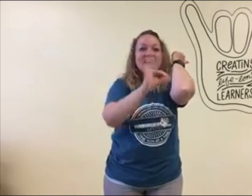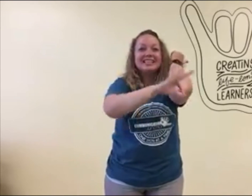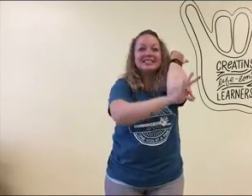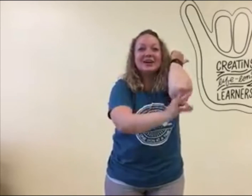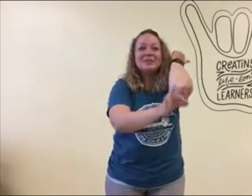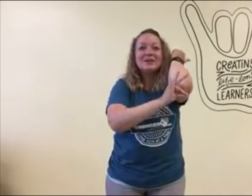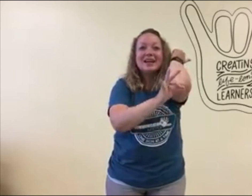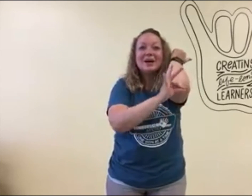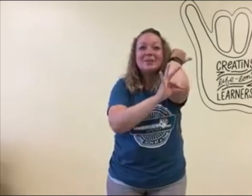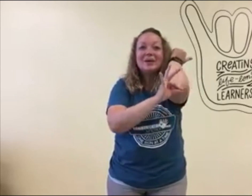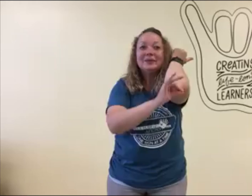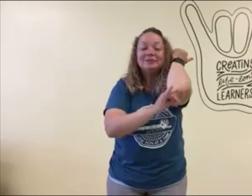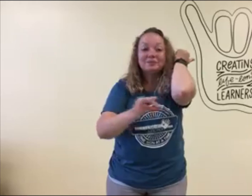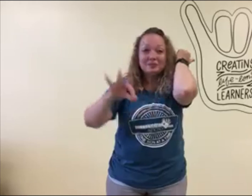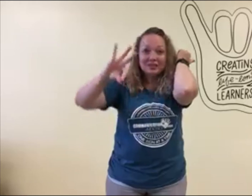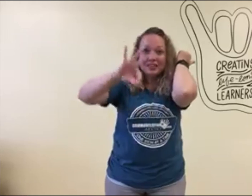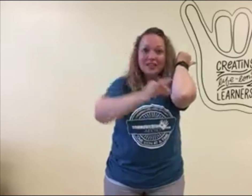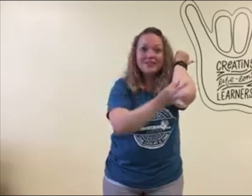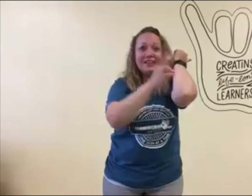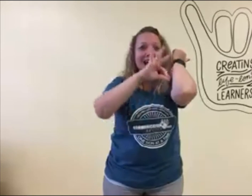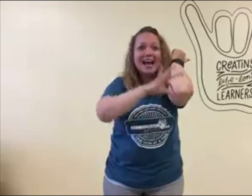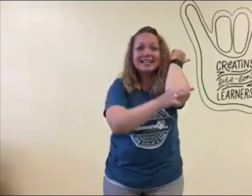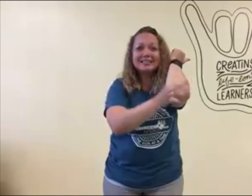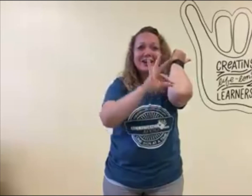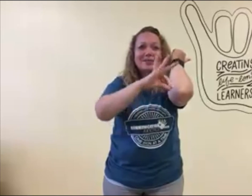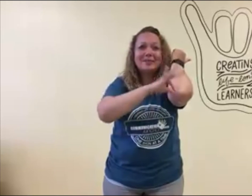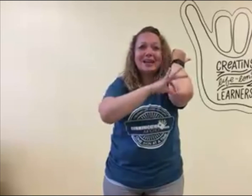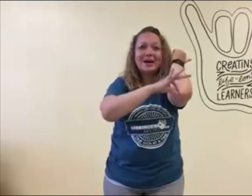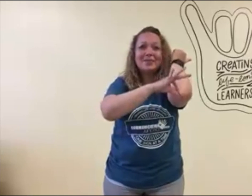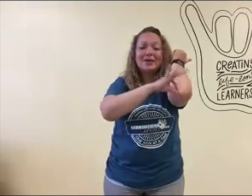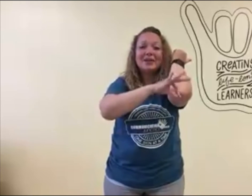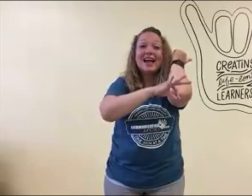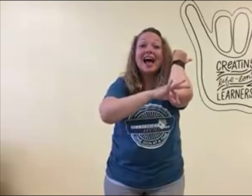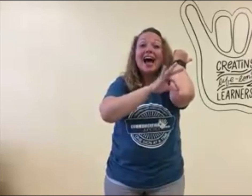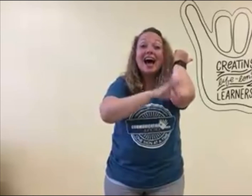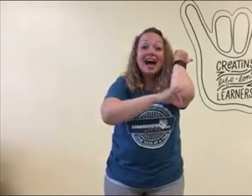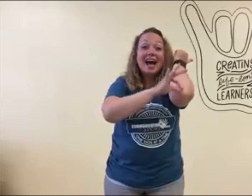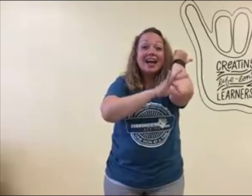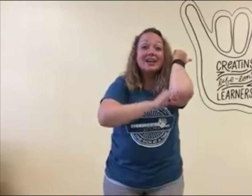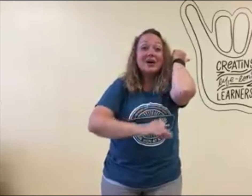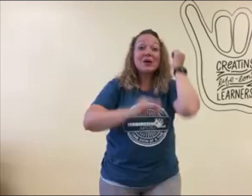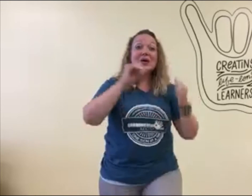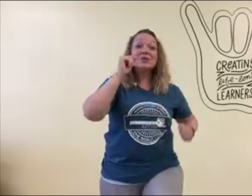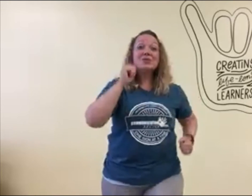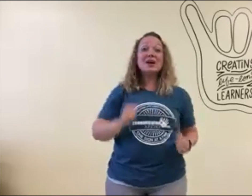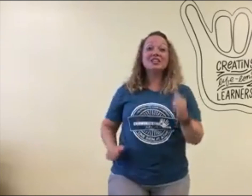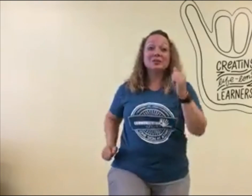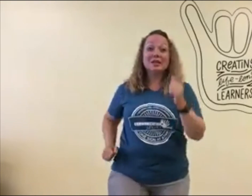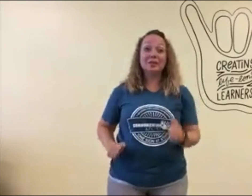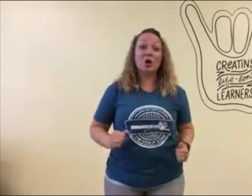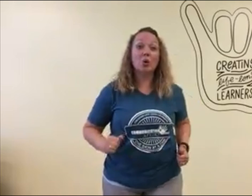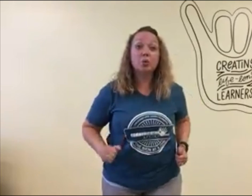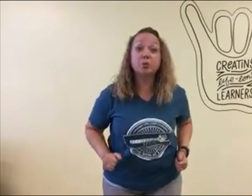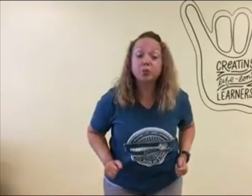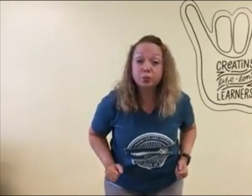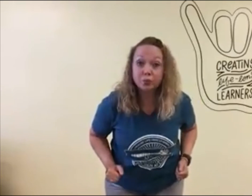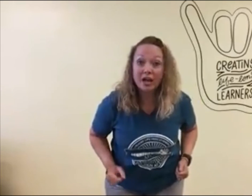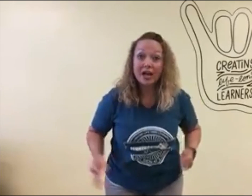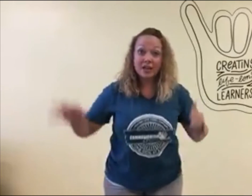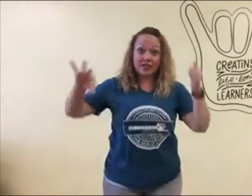my elbow. The fly is on my elbow. Hi ho, watch me blow. The